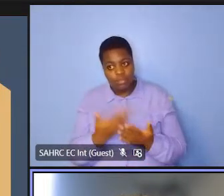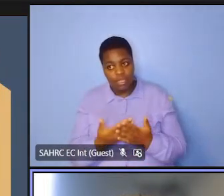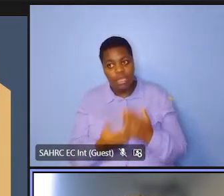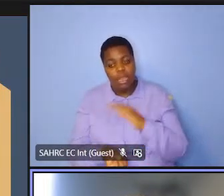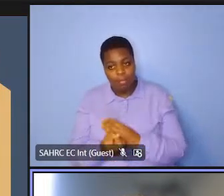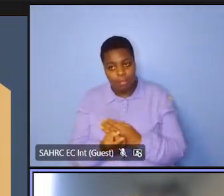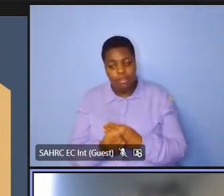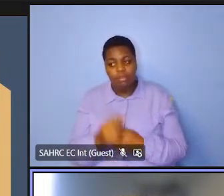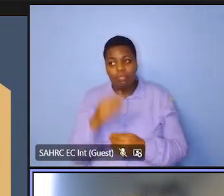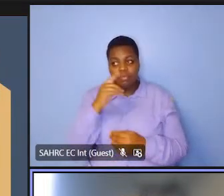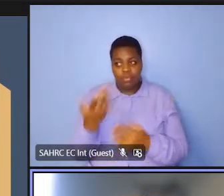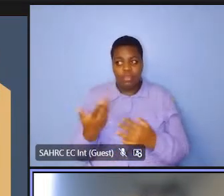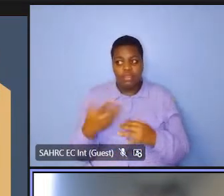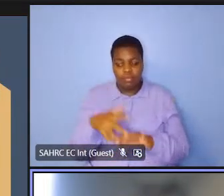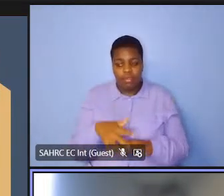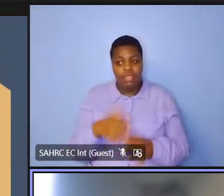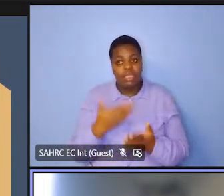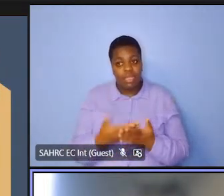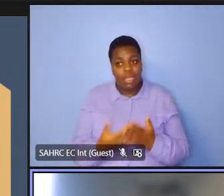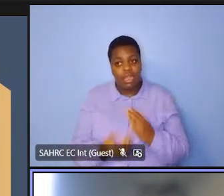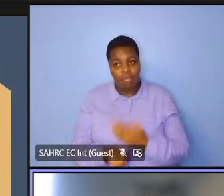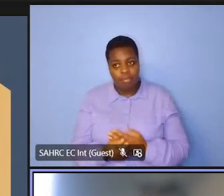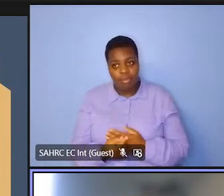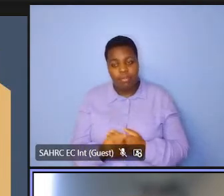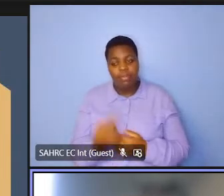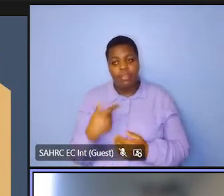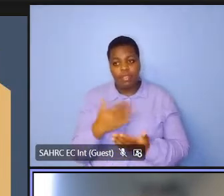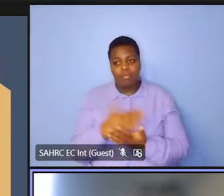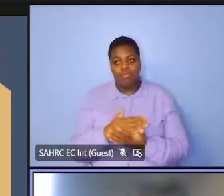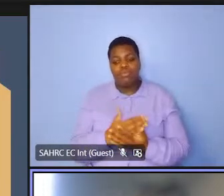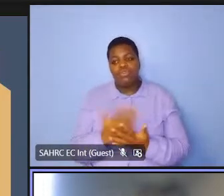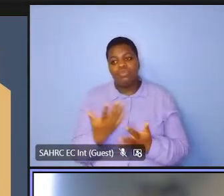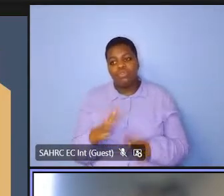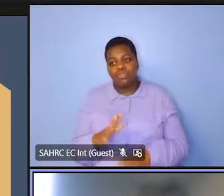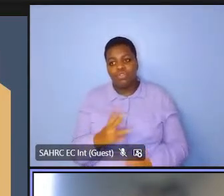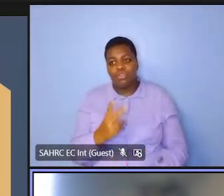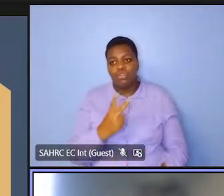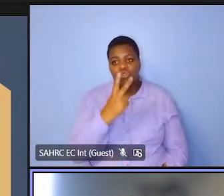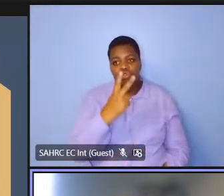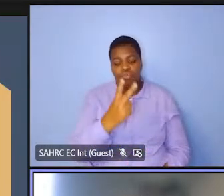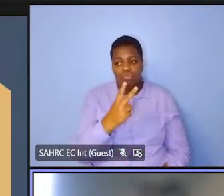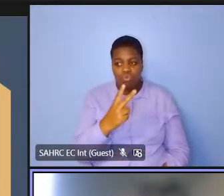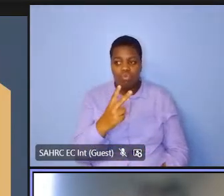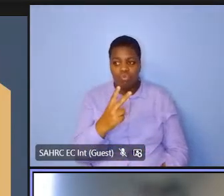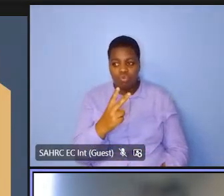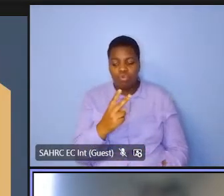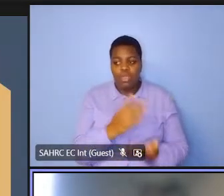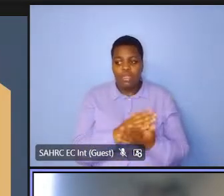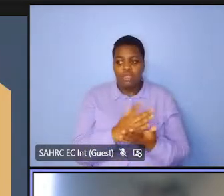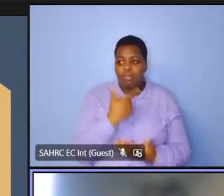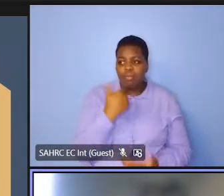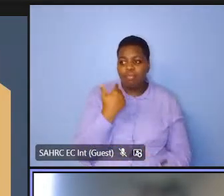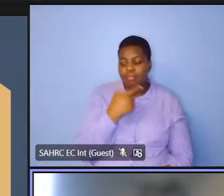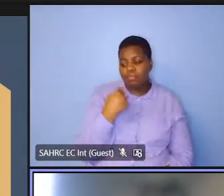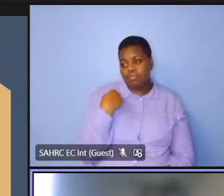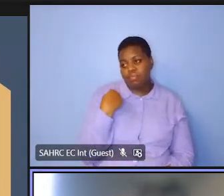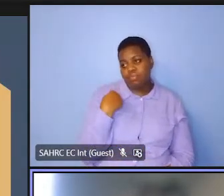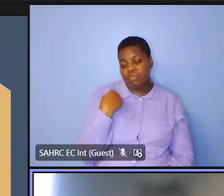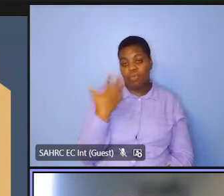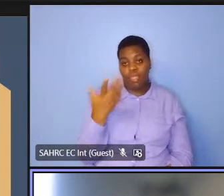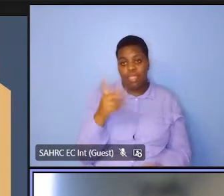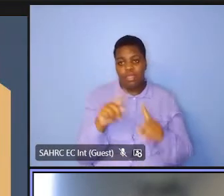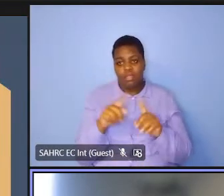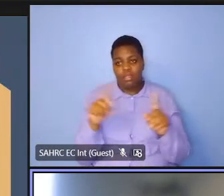that inclusivity can in fact happen. I've shared with you there two articles which are quite recent, but particularly for the Western